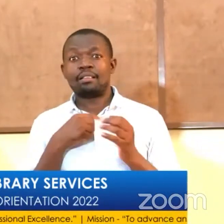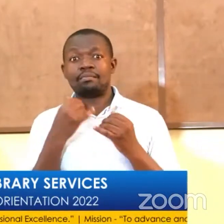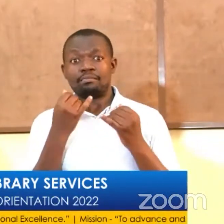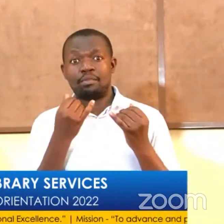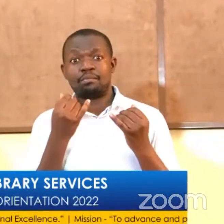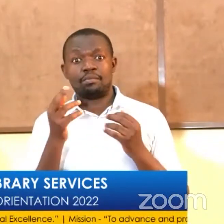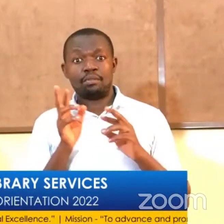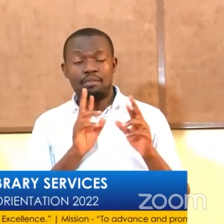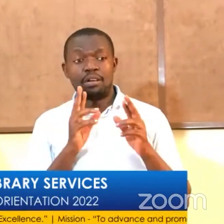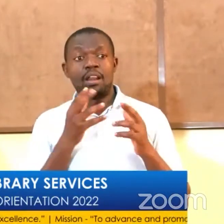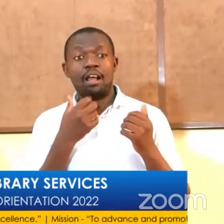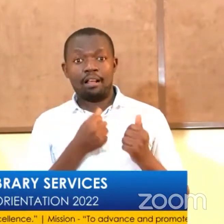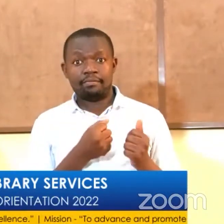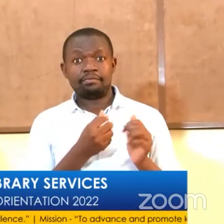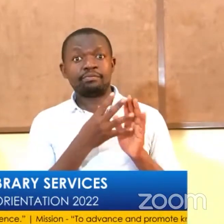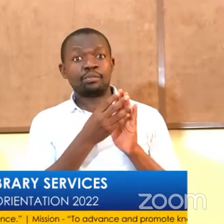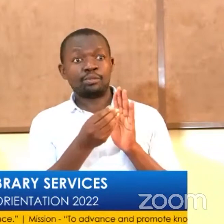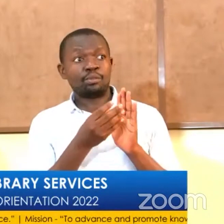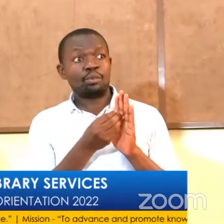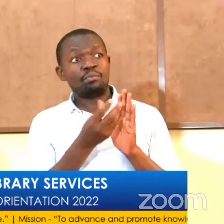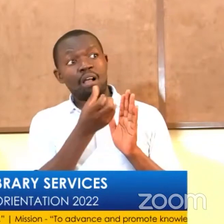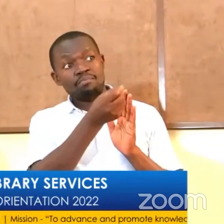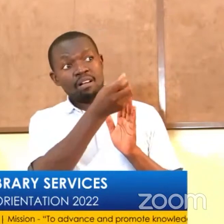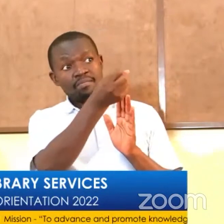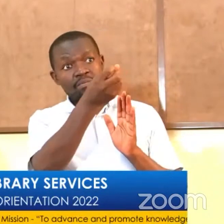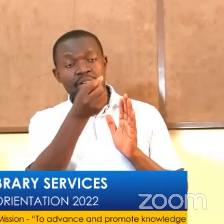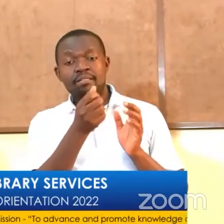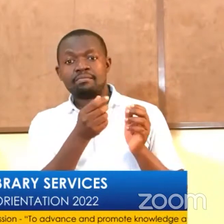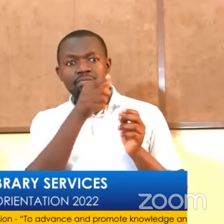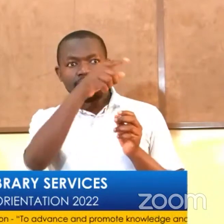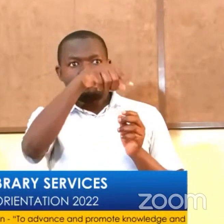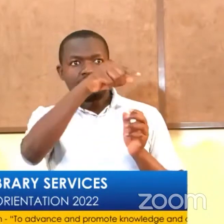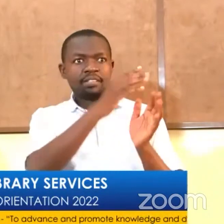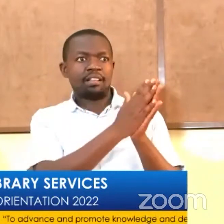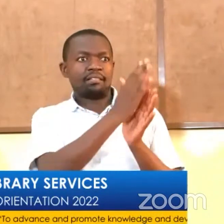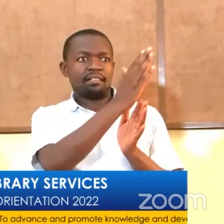people offering these services within the library